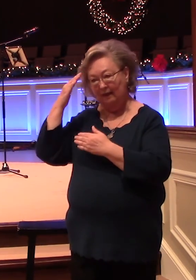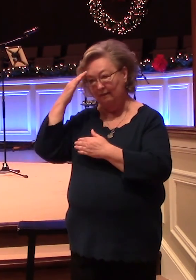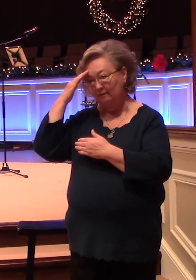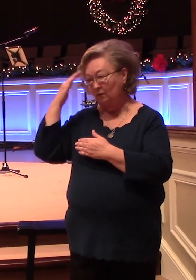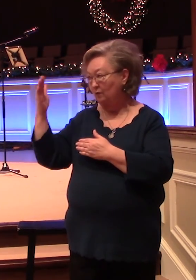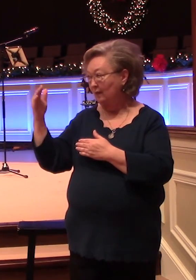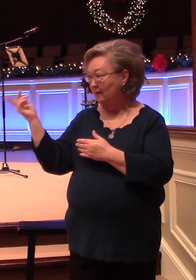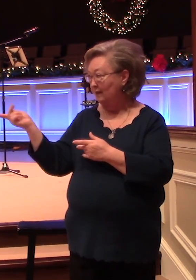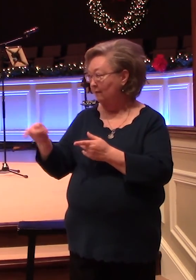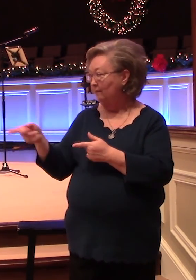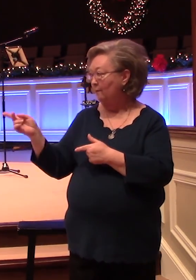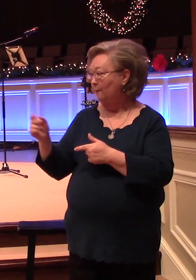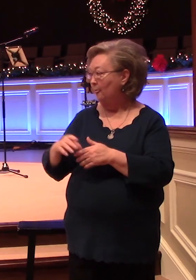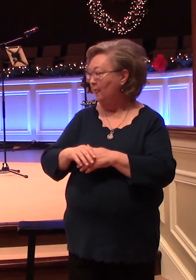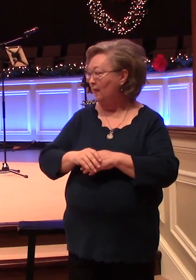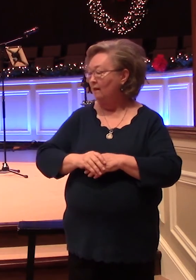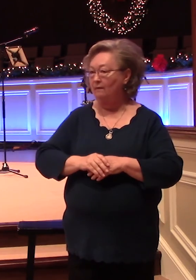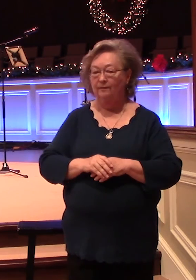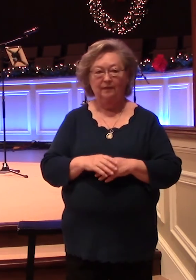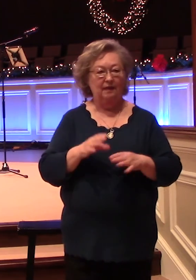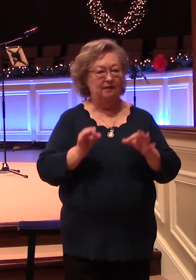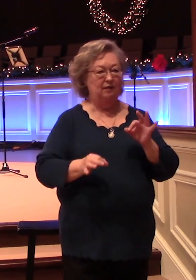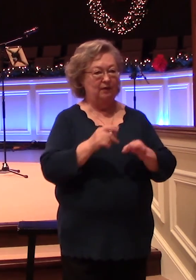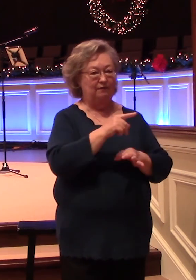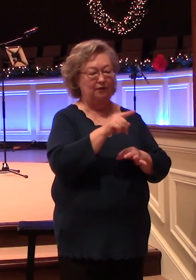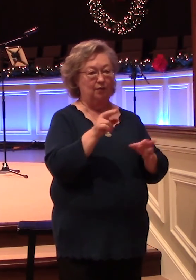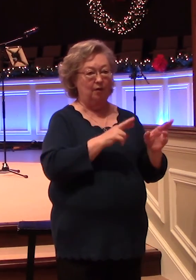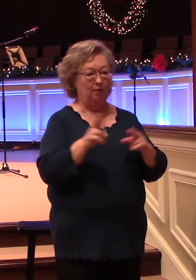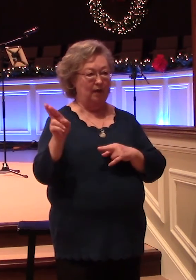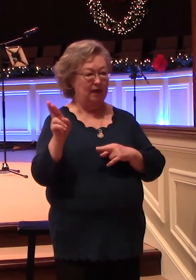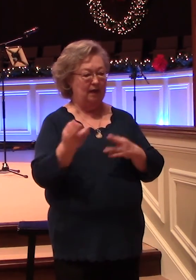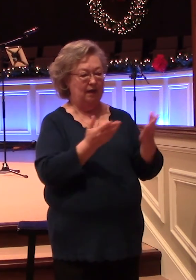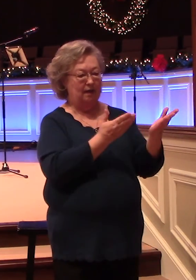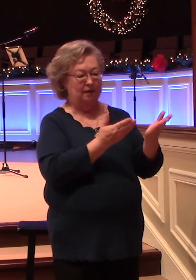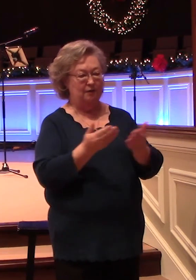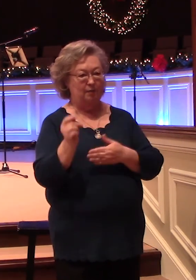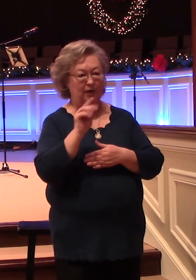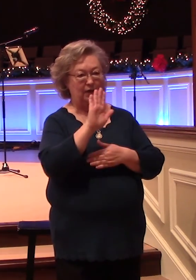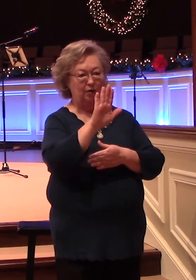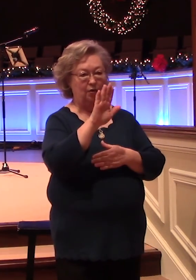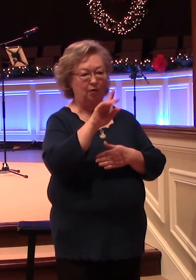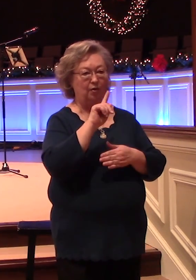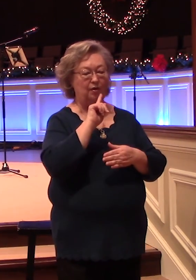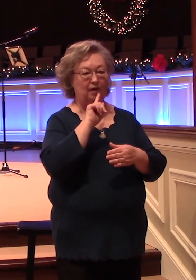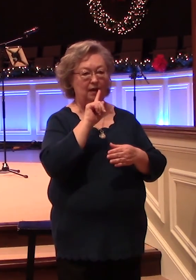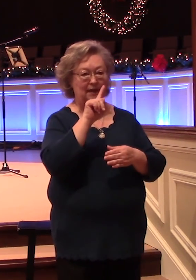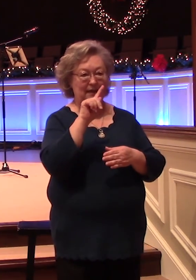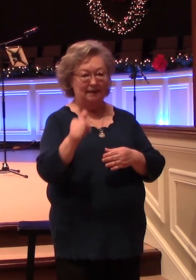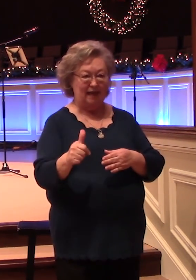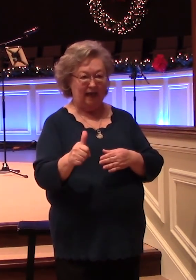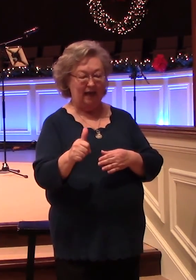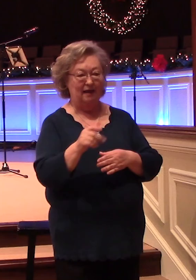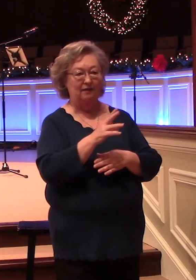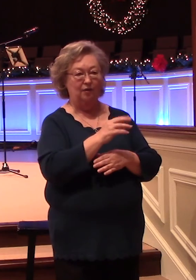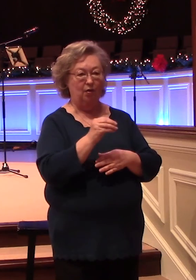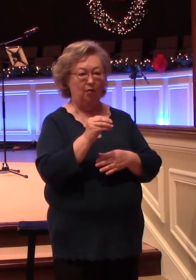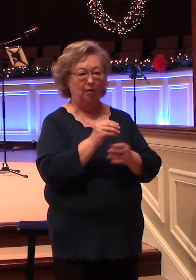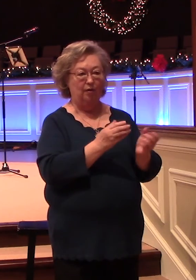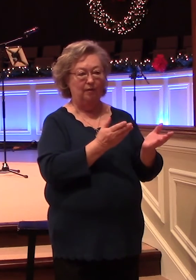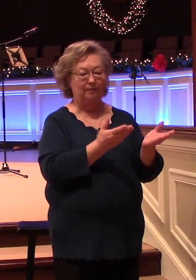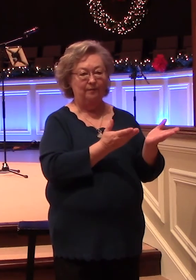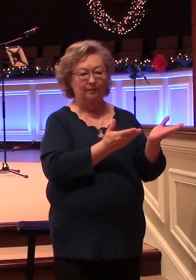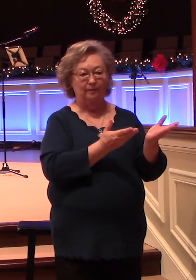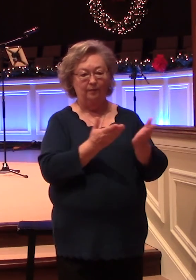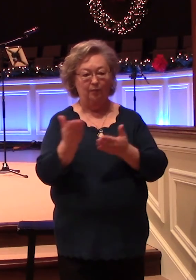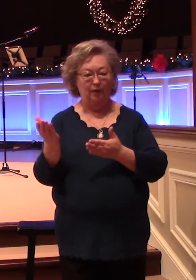ready to bring your tithe or to make your commitment today, you can place those in the basket before you leave.